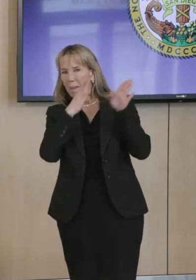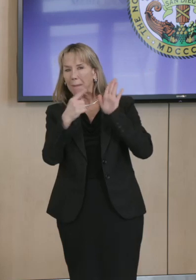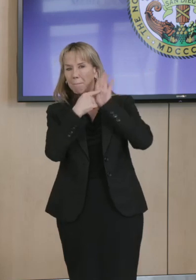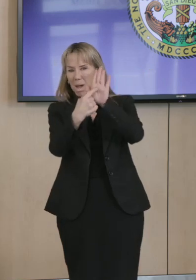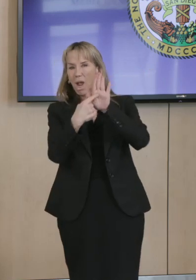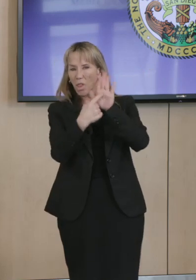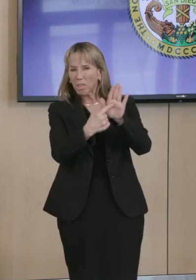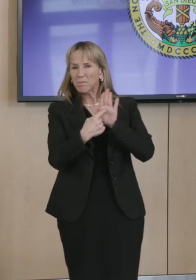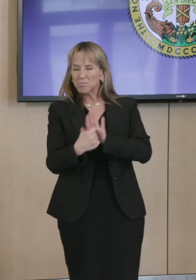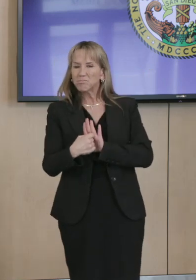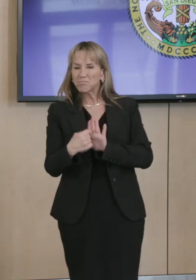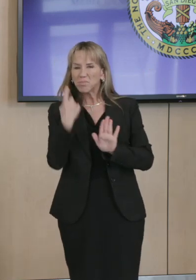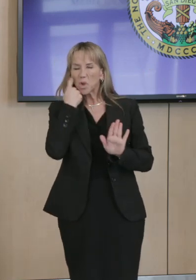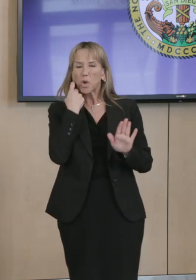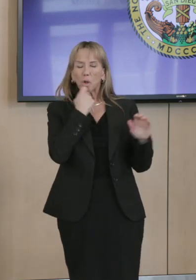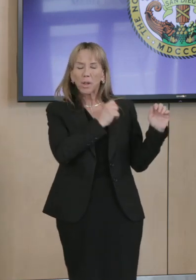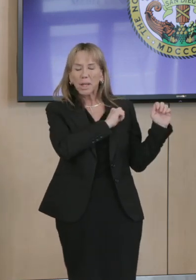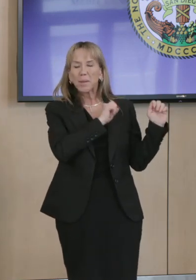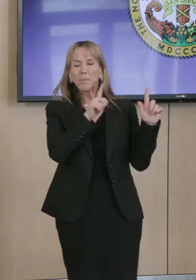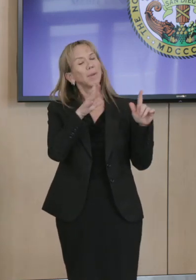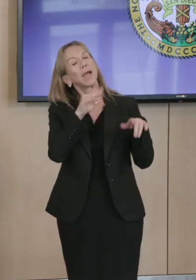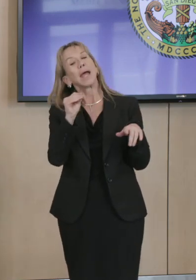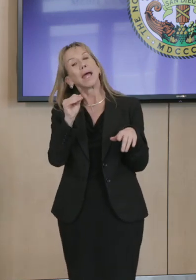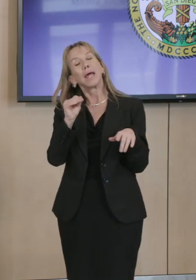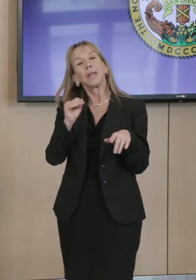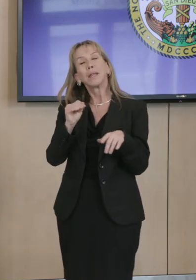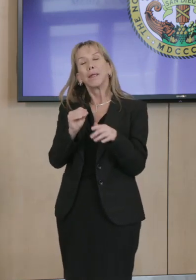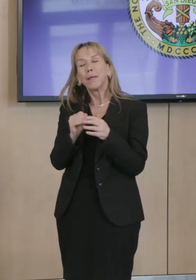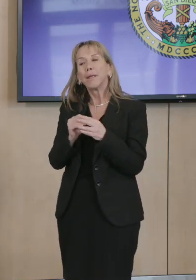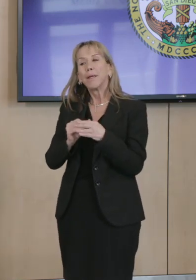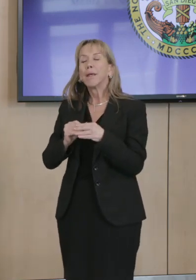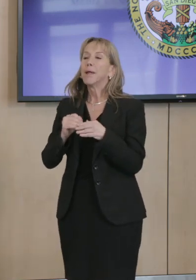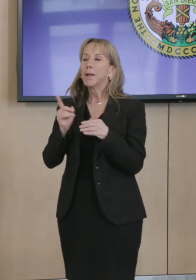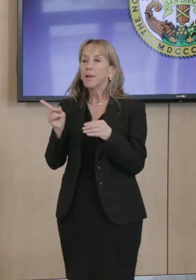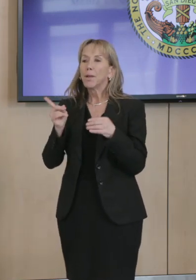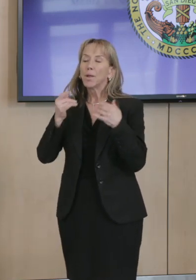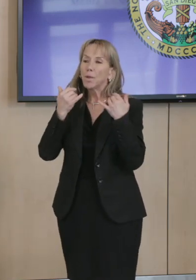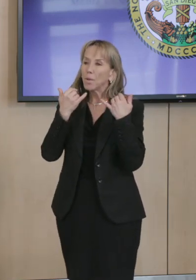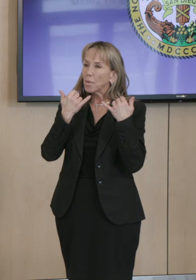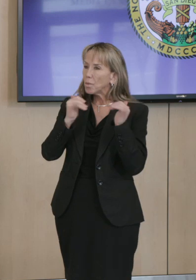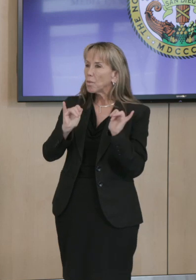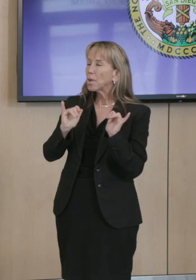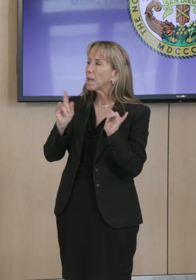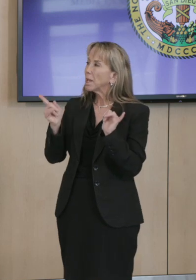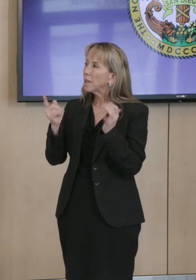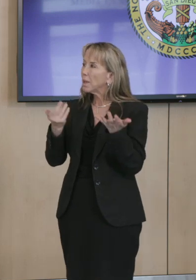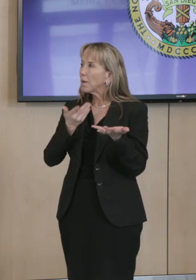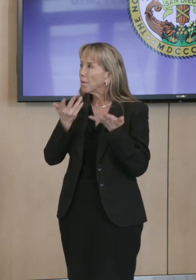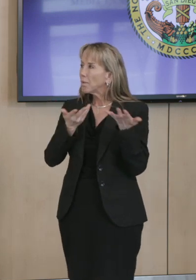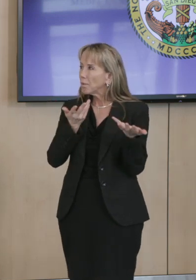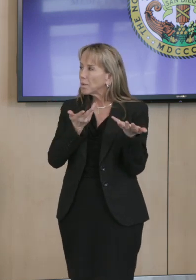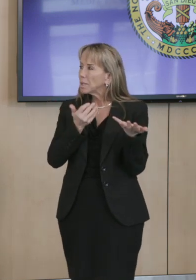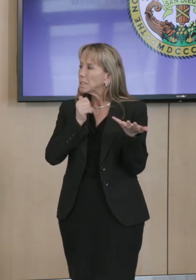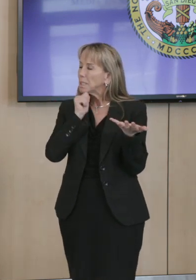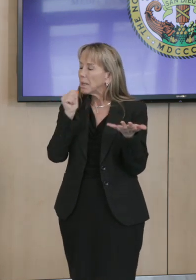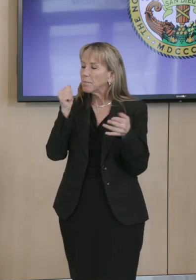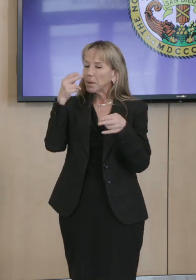earlier and flattening the curve out until May 6th, at which point we